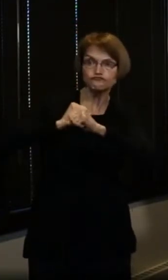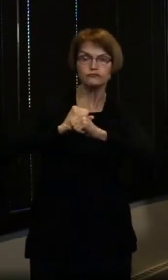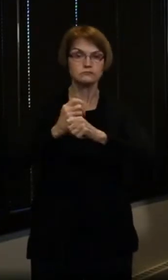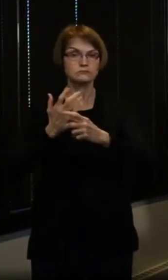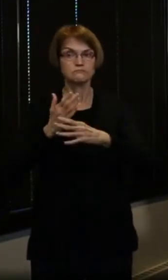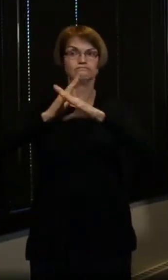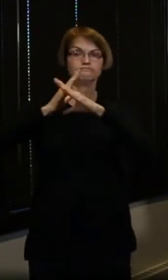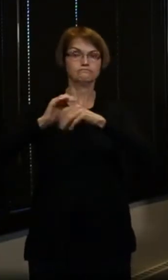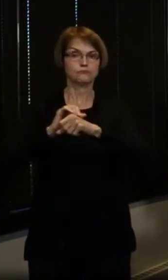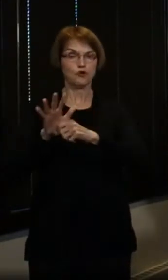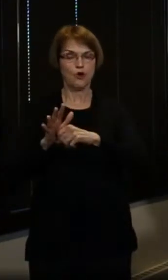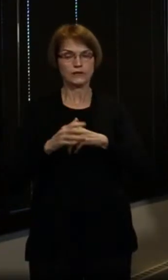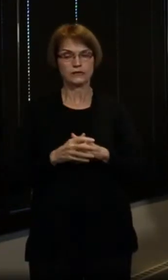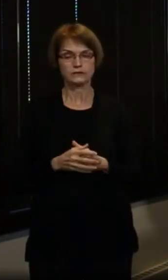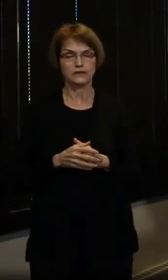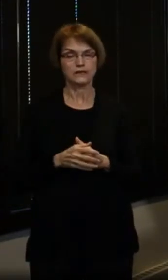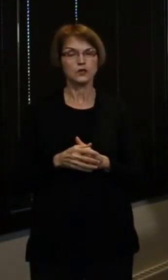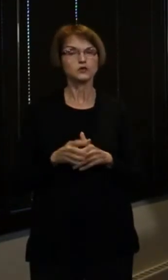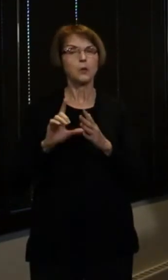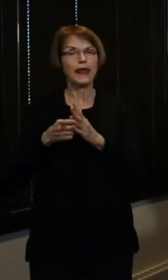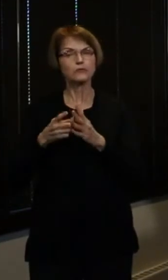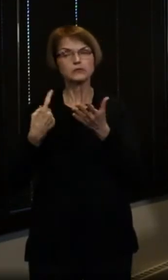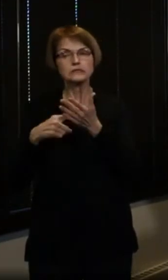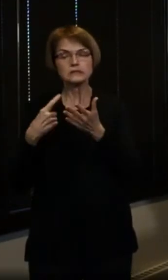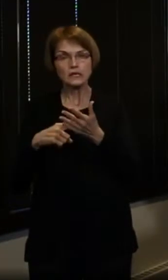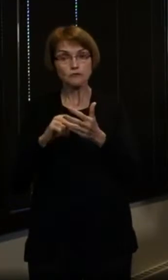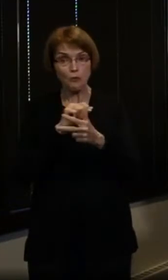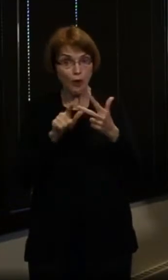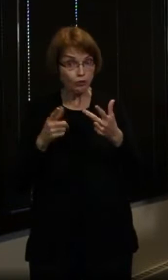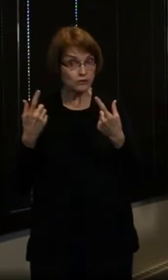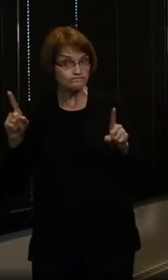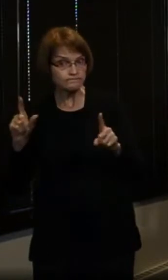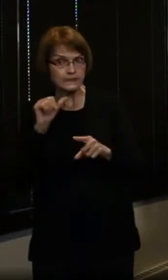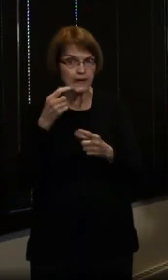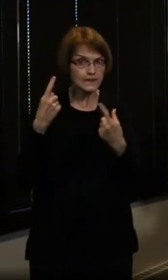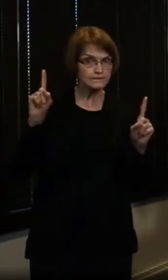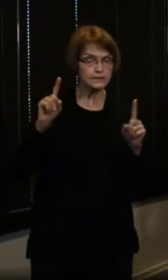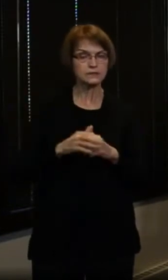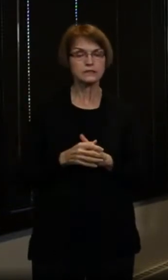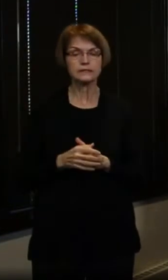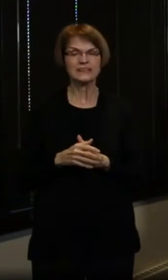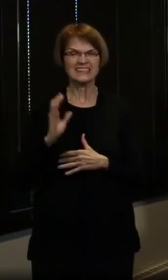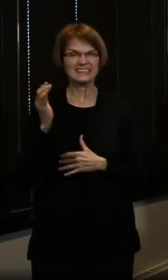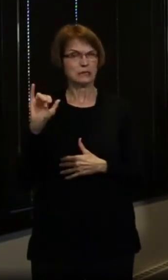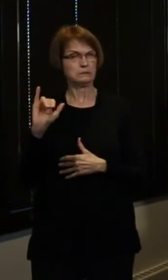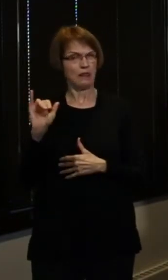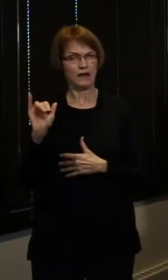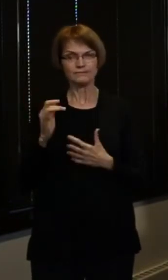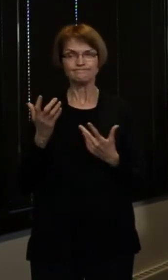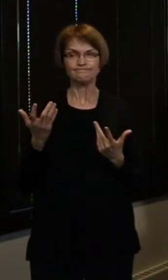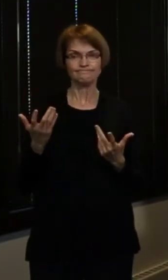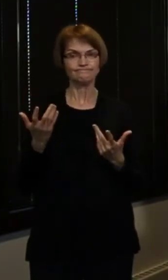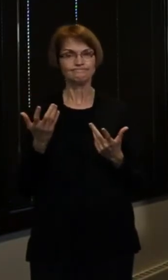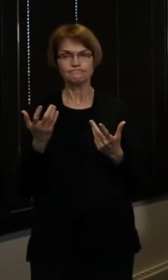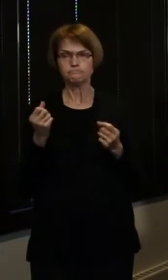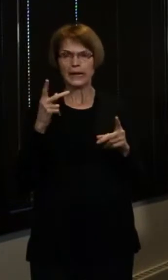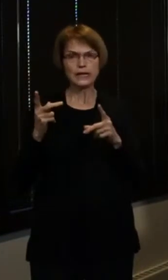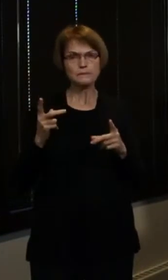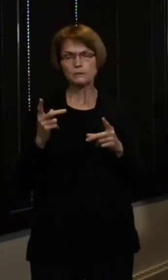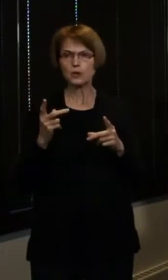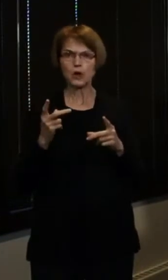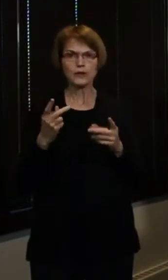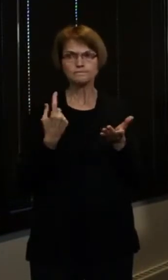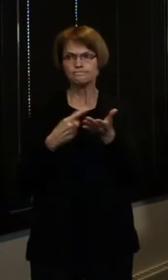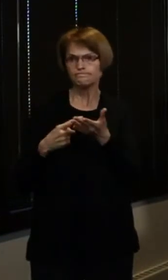about that here in just a second a little bit more. But there seems to be a lot of debate, or at least conversation about